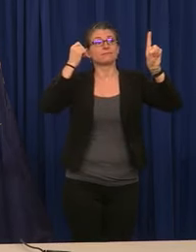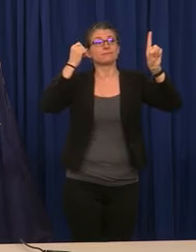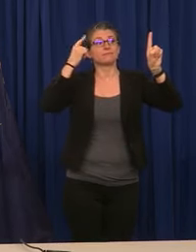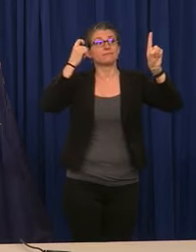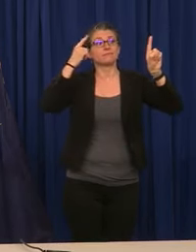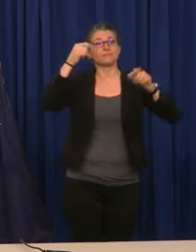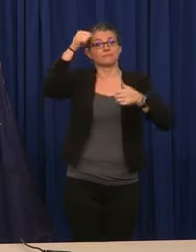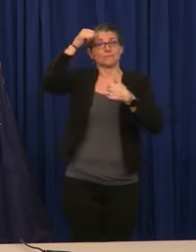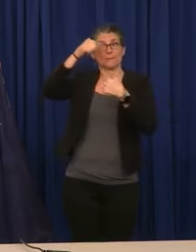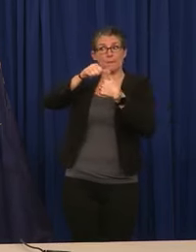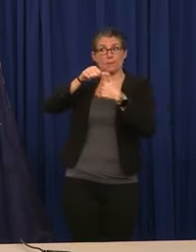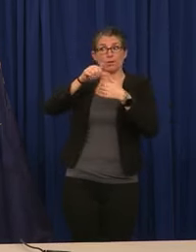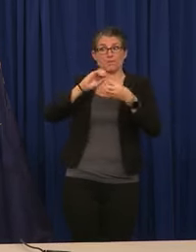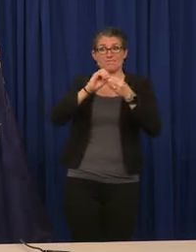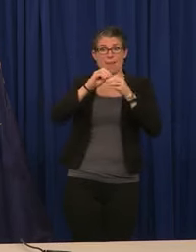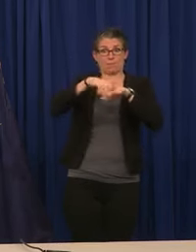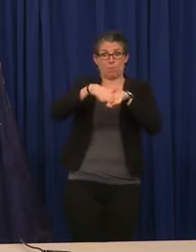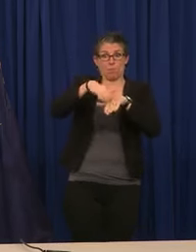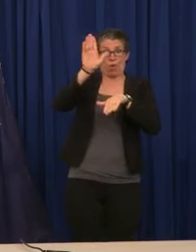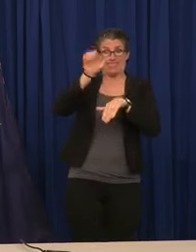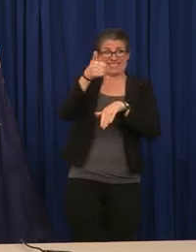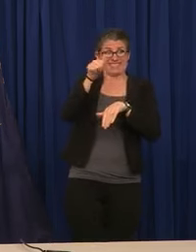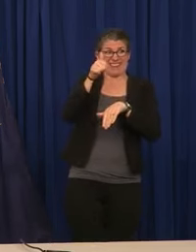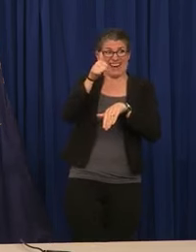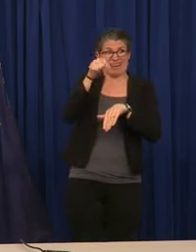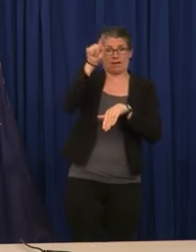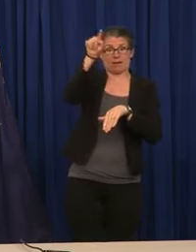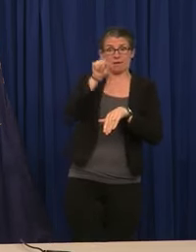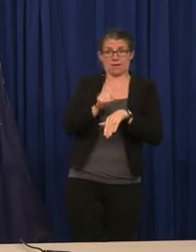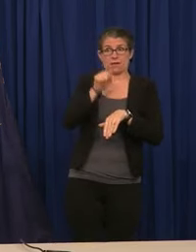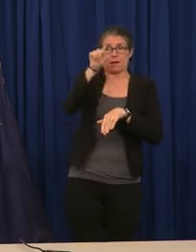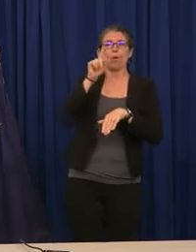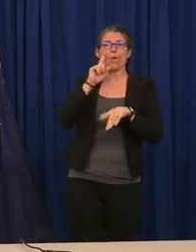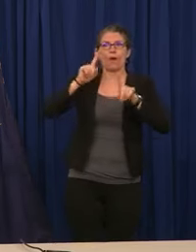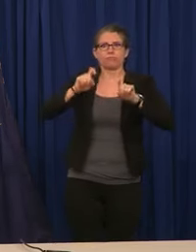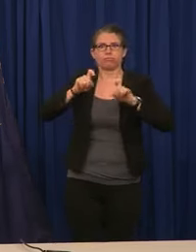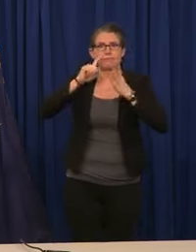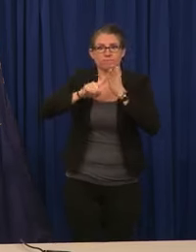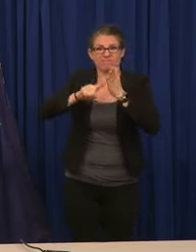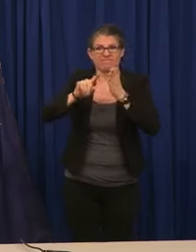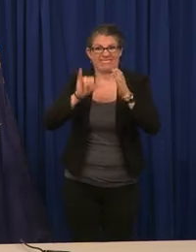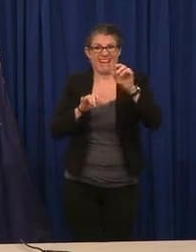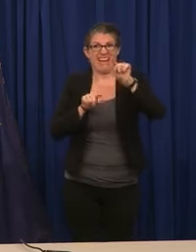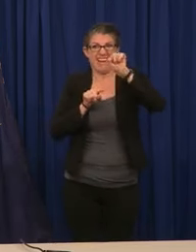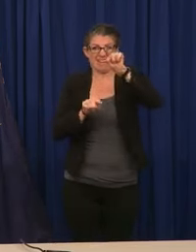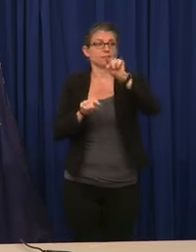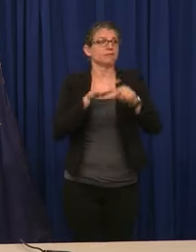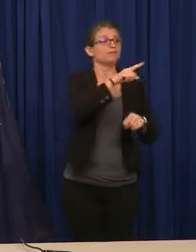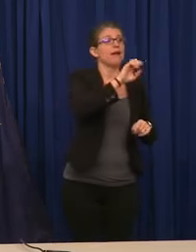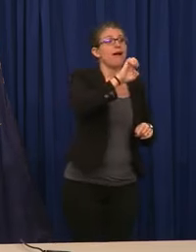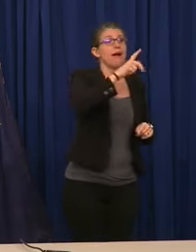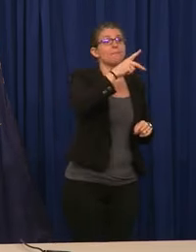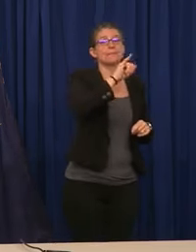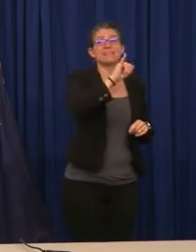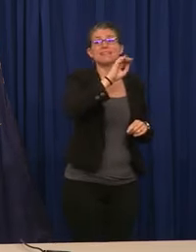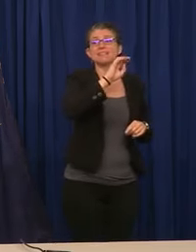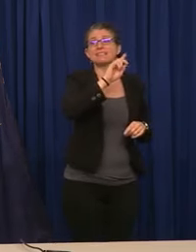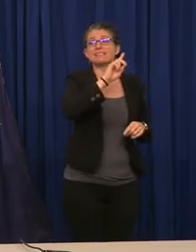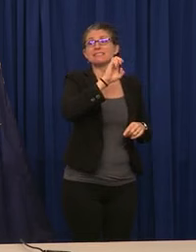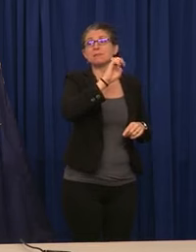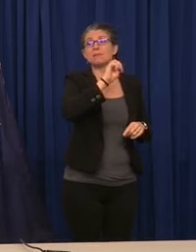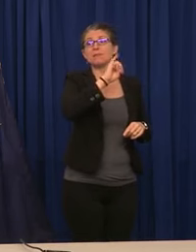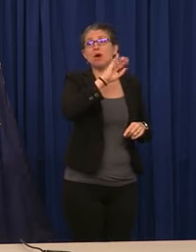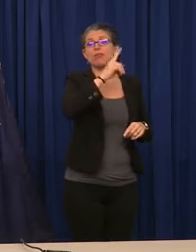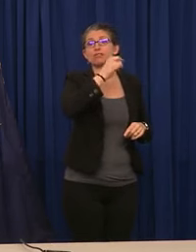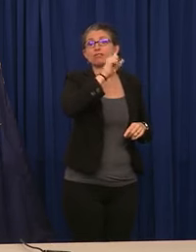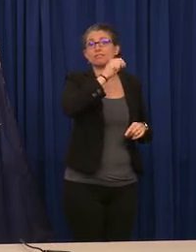our team of epidemiologists right now is analyzing those, working with the investigators to determine